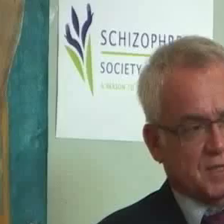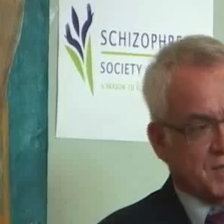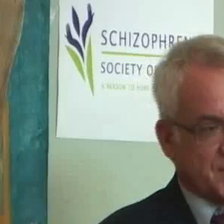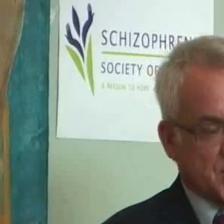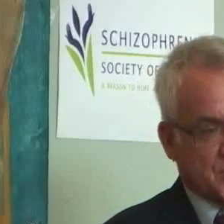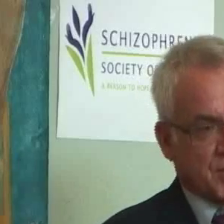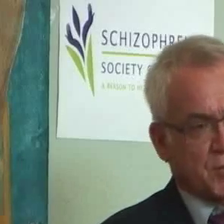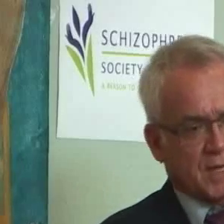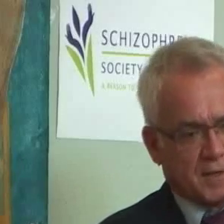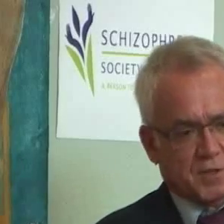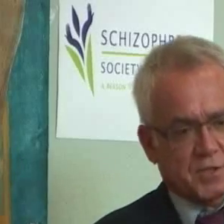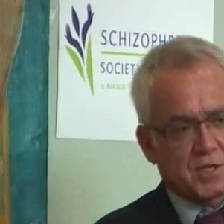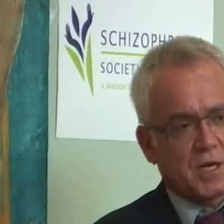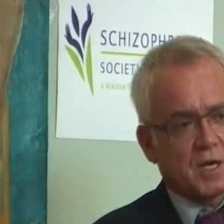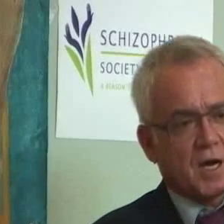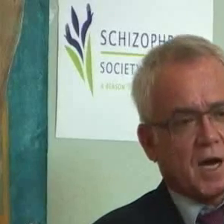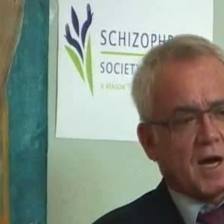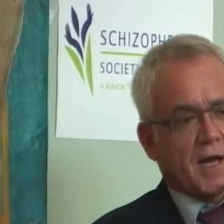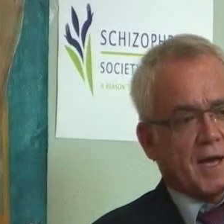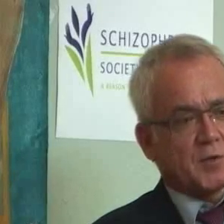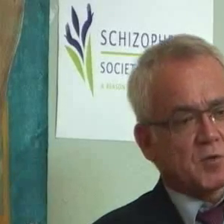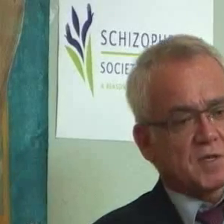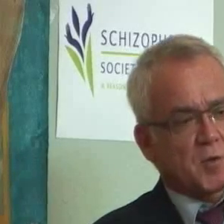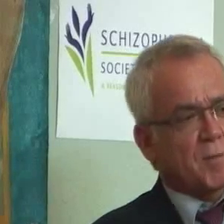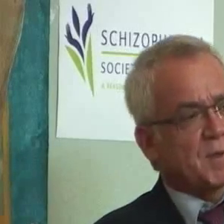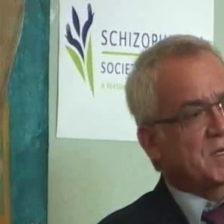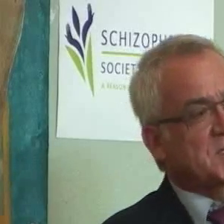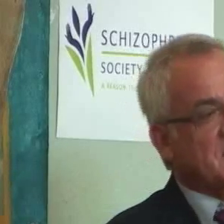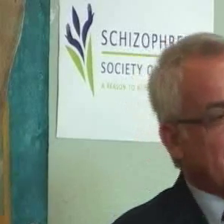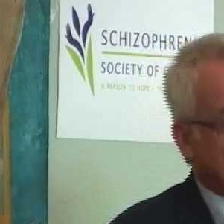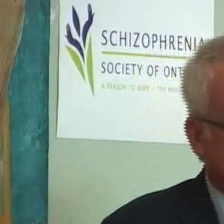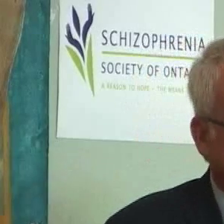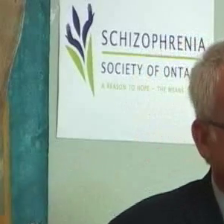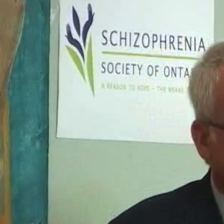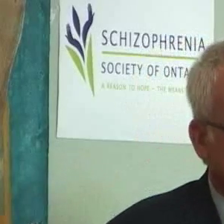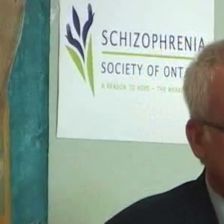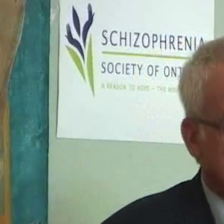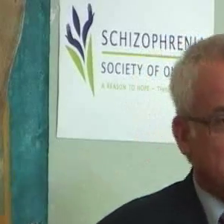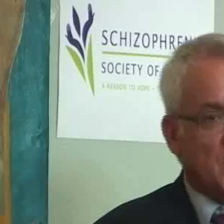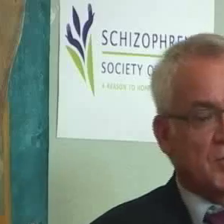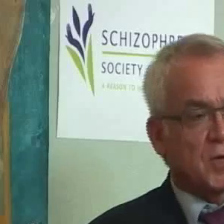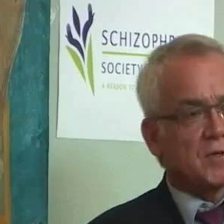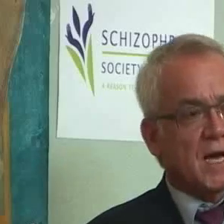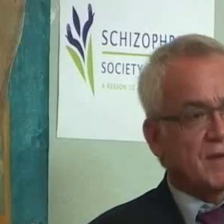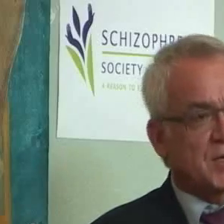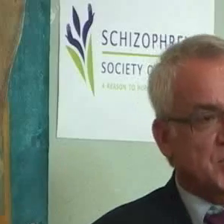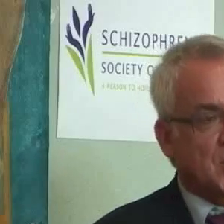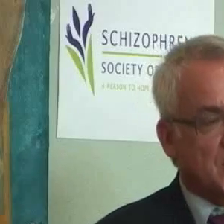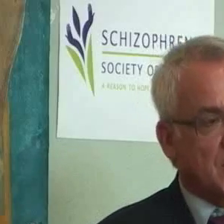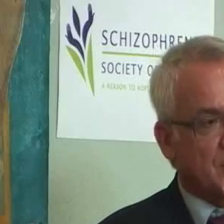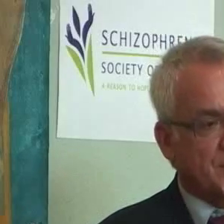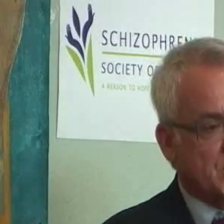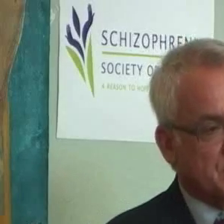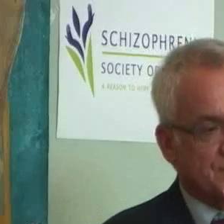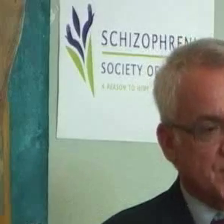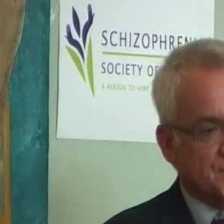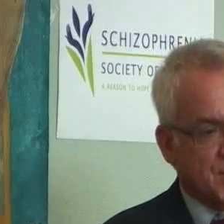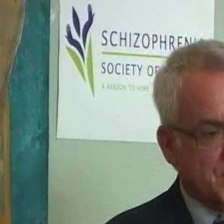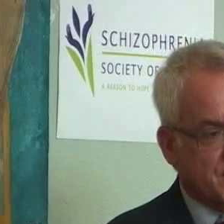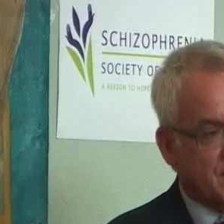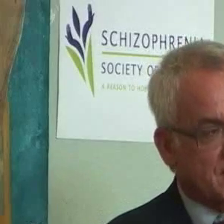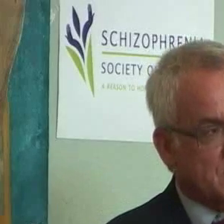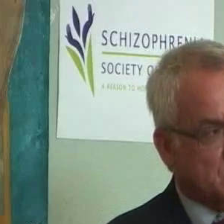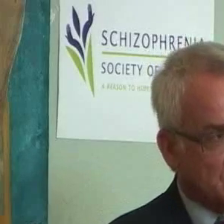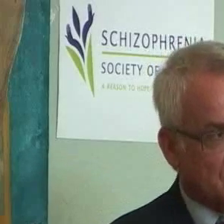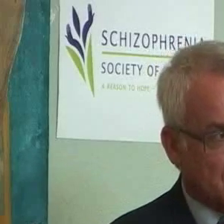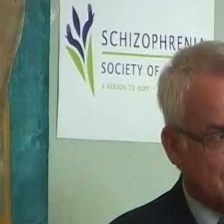exercise either individually or with others, and the equipment is designed for that. We don't have any in Toronto. I want to make sure in the first 4 years